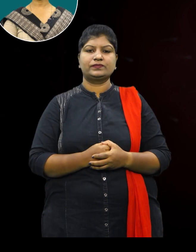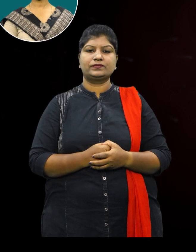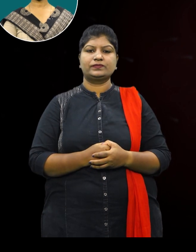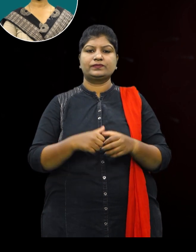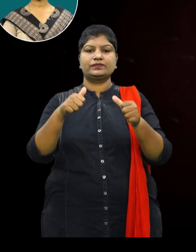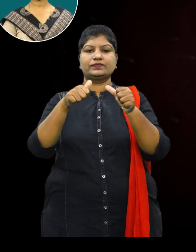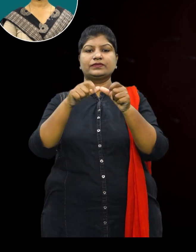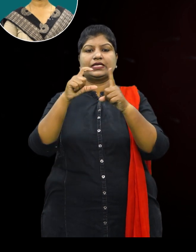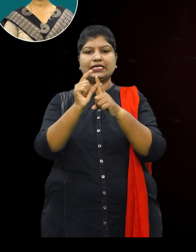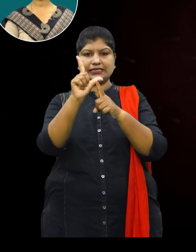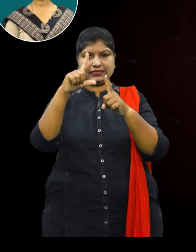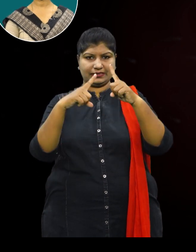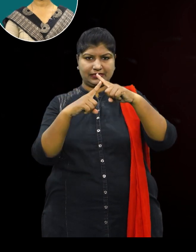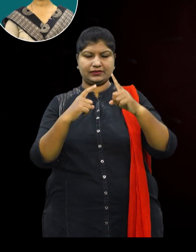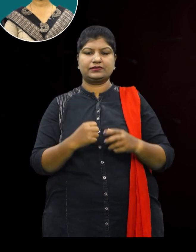adult.